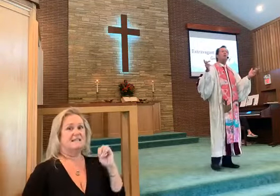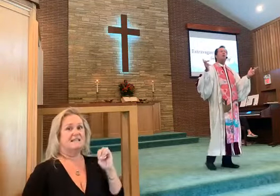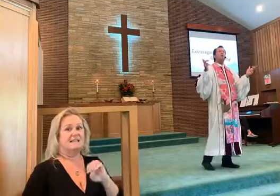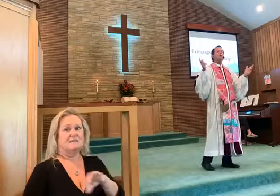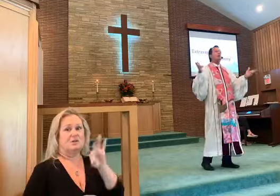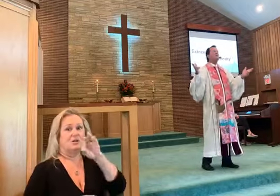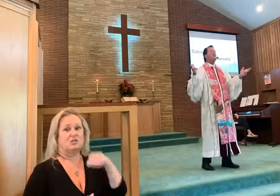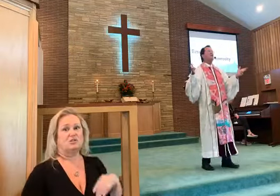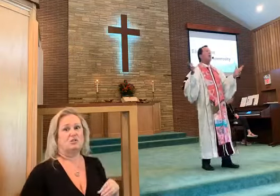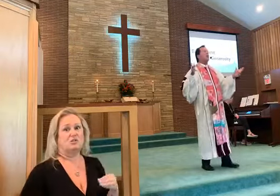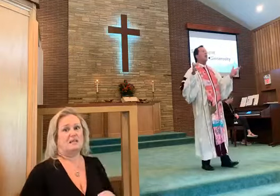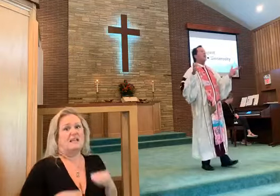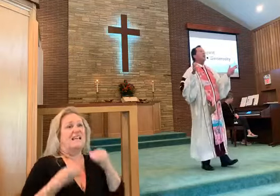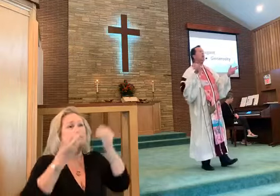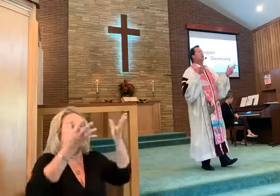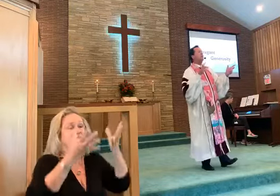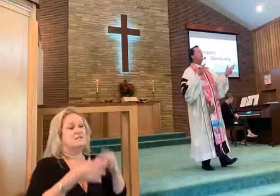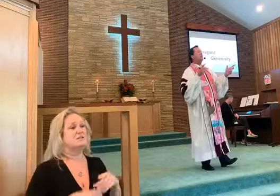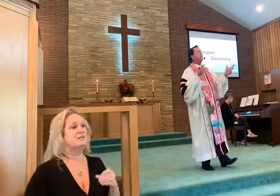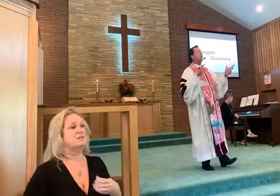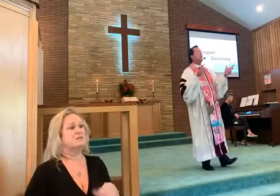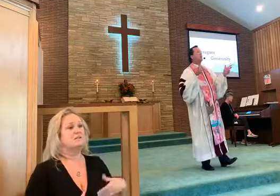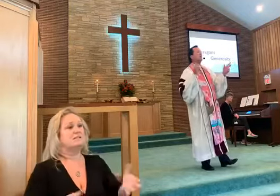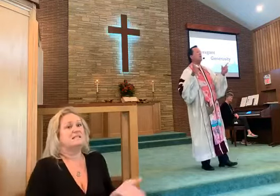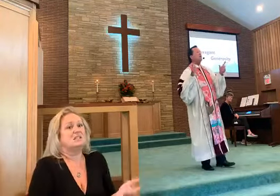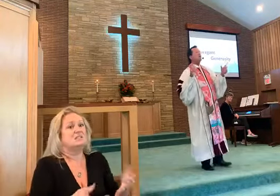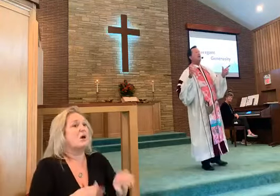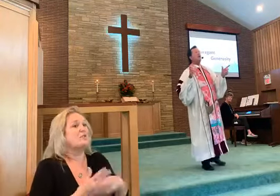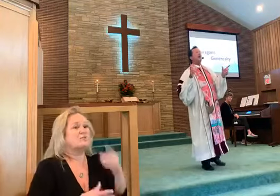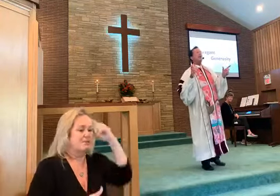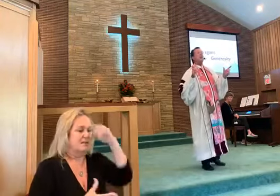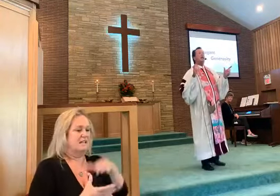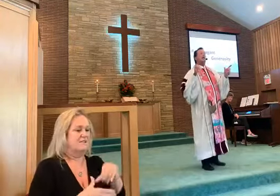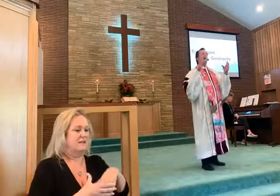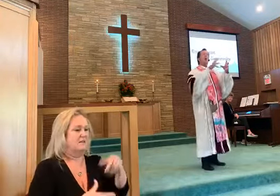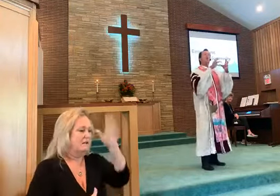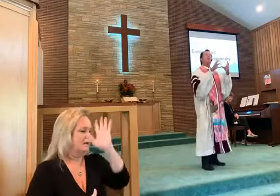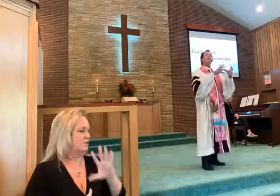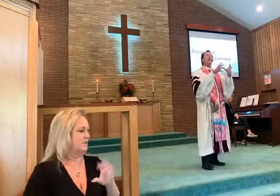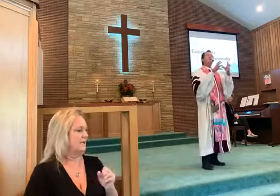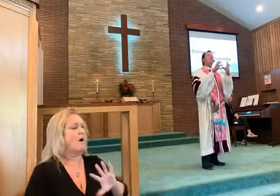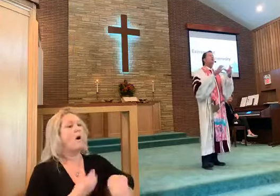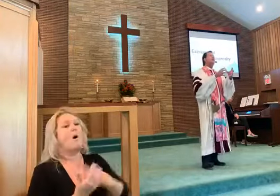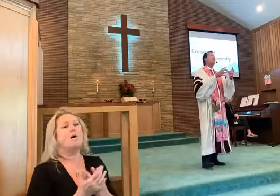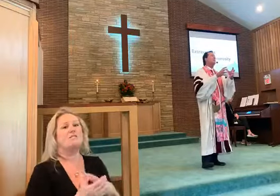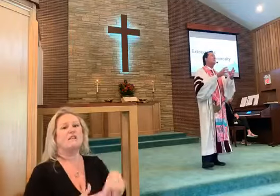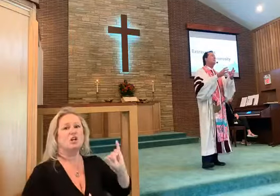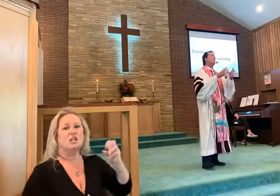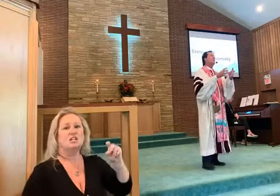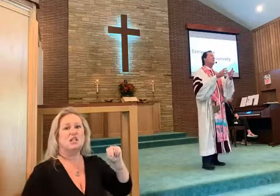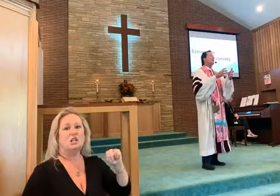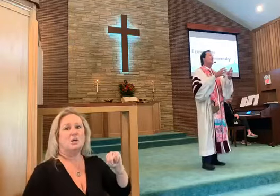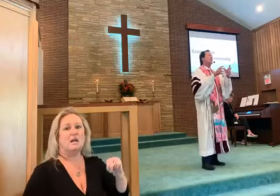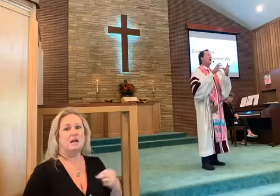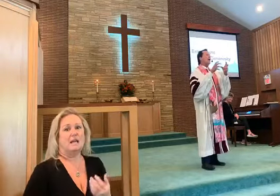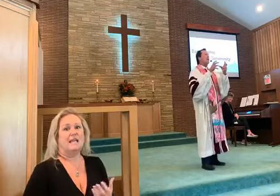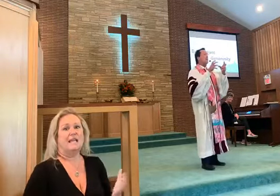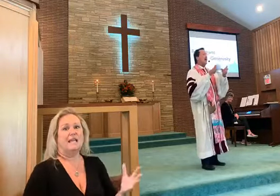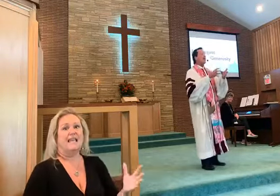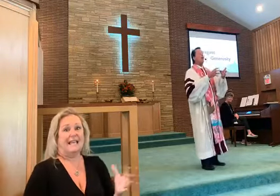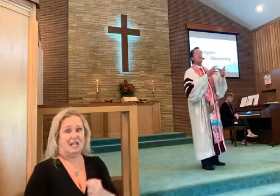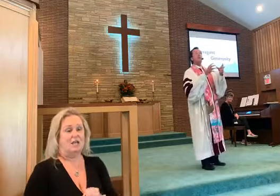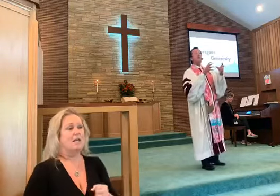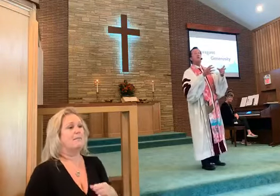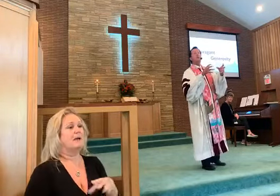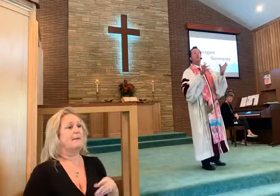who suggested that all those who believed in God should take all of their January income, whether by